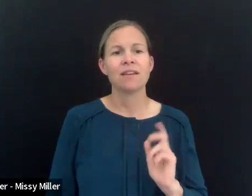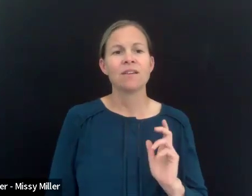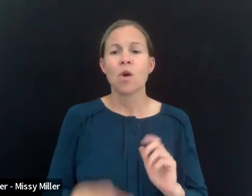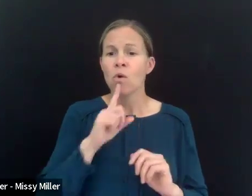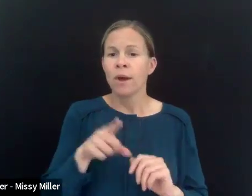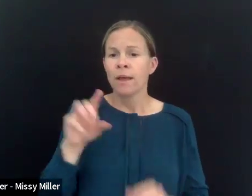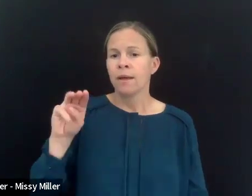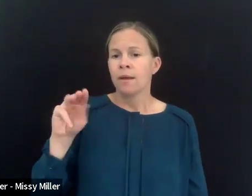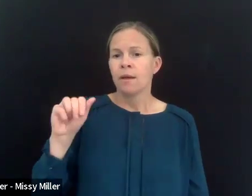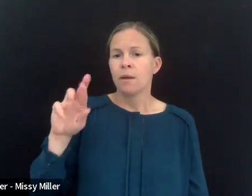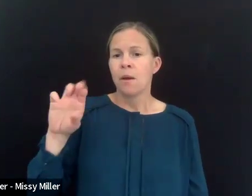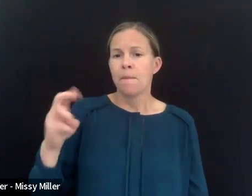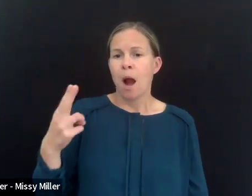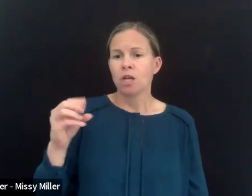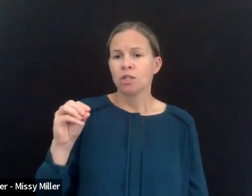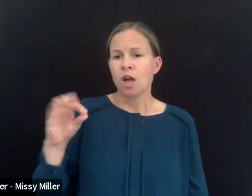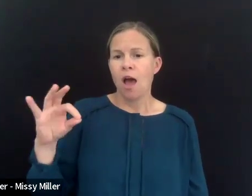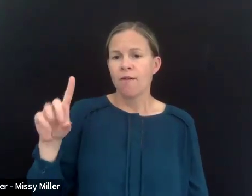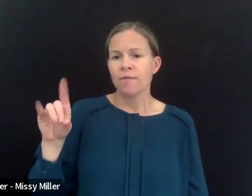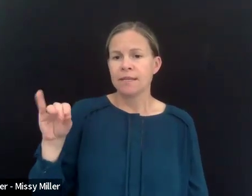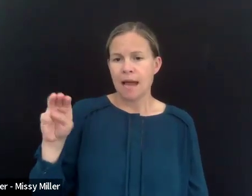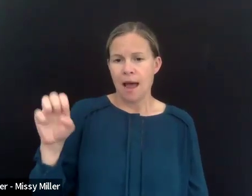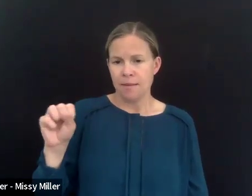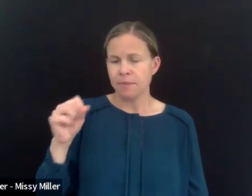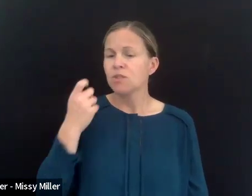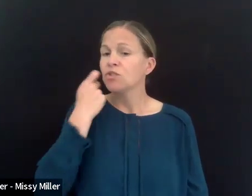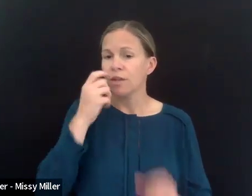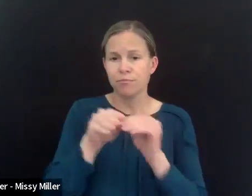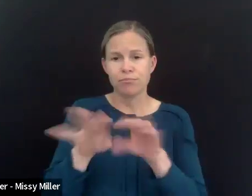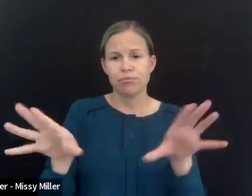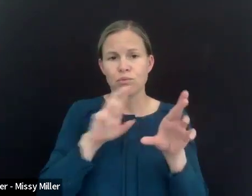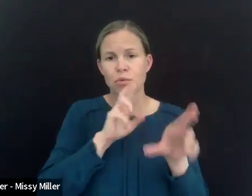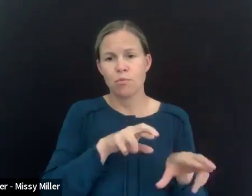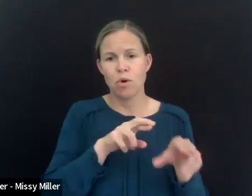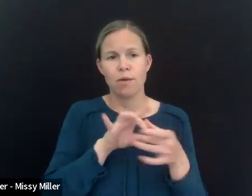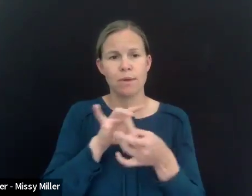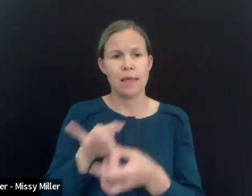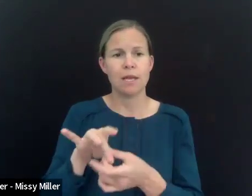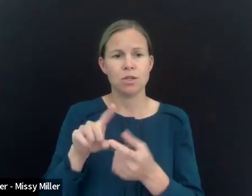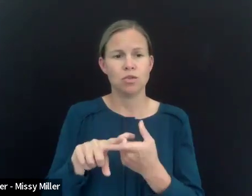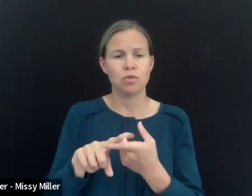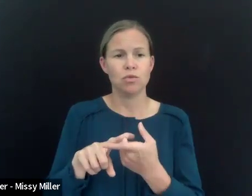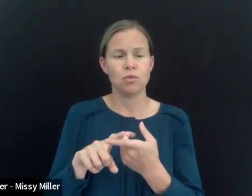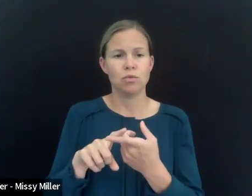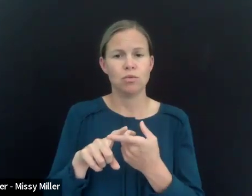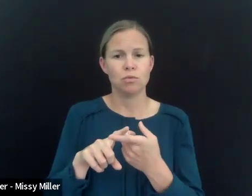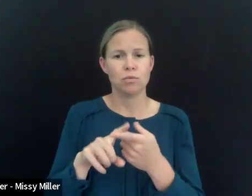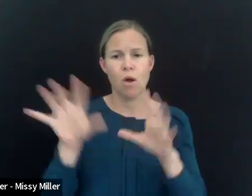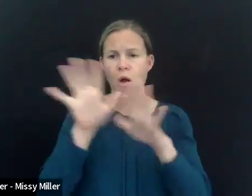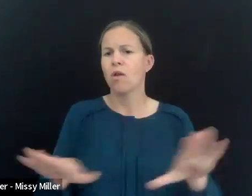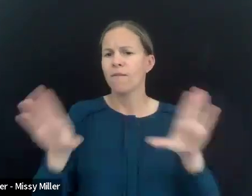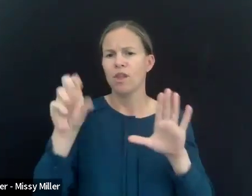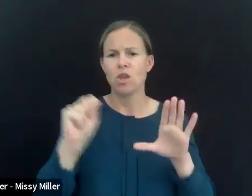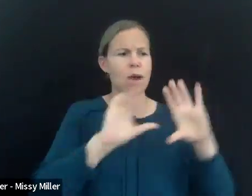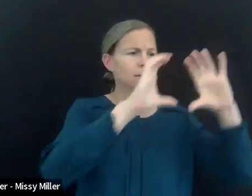Dimes put out a report, and I think they just updated that report that showcases like lots of regions across the nation